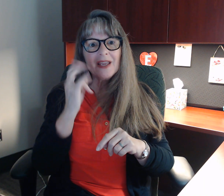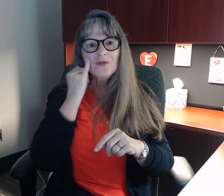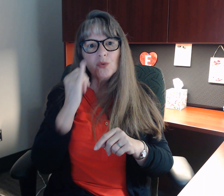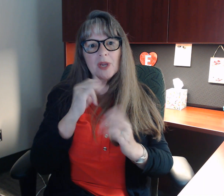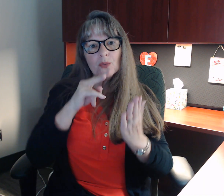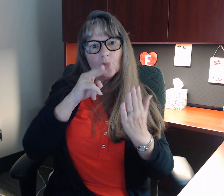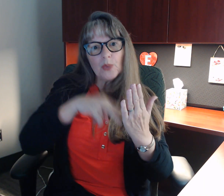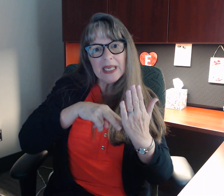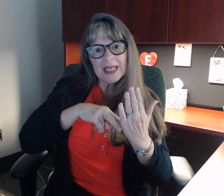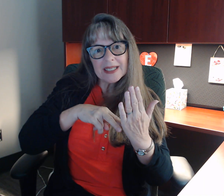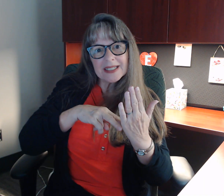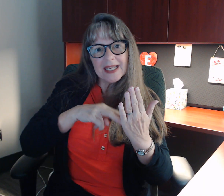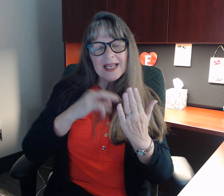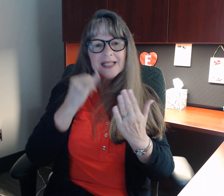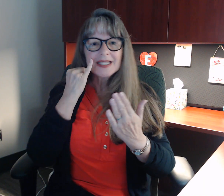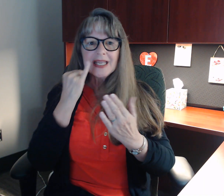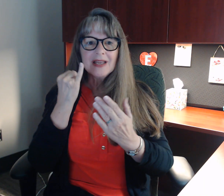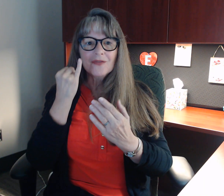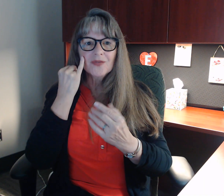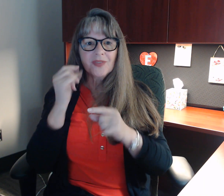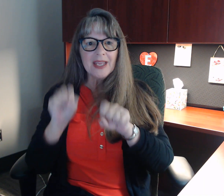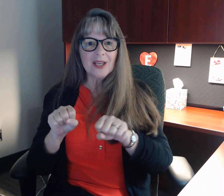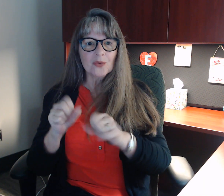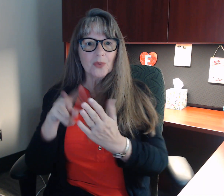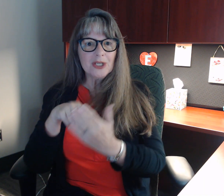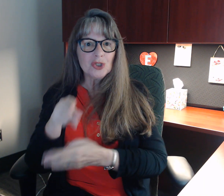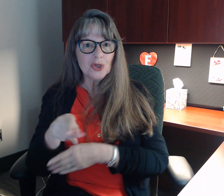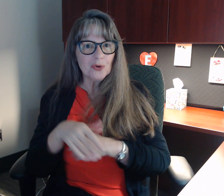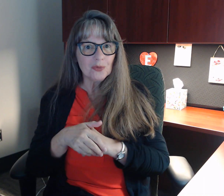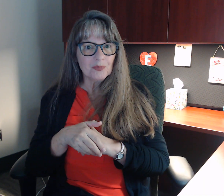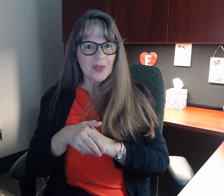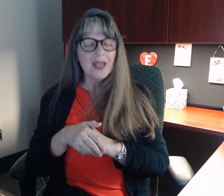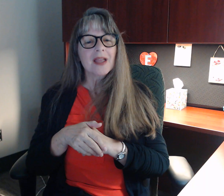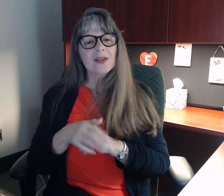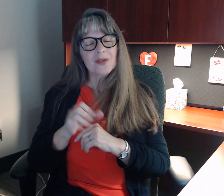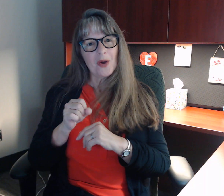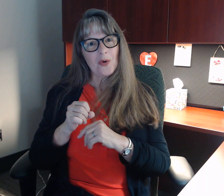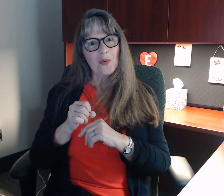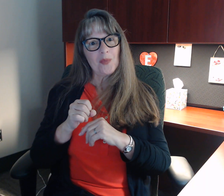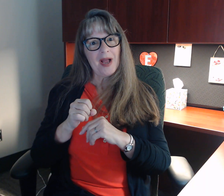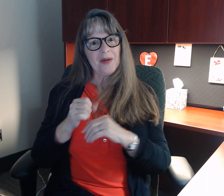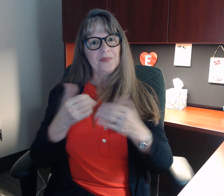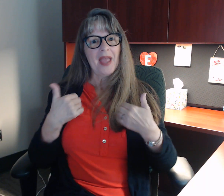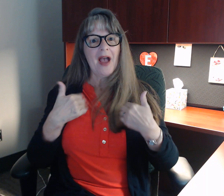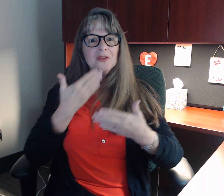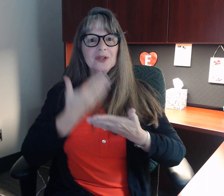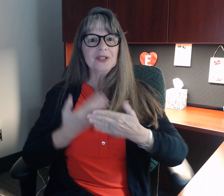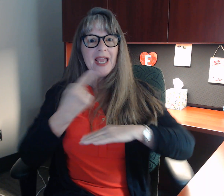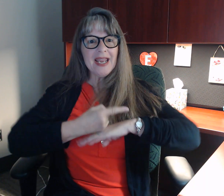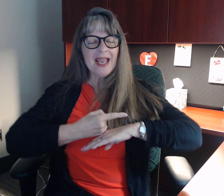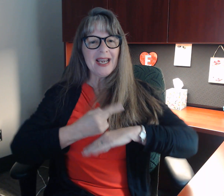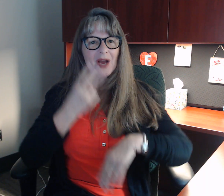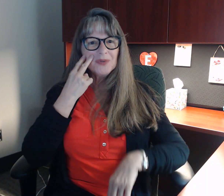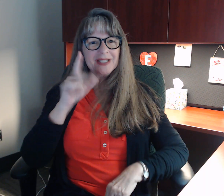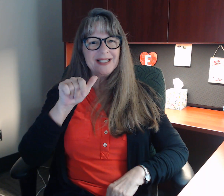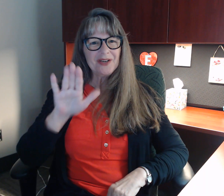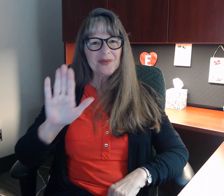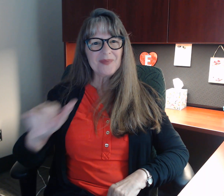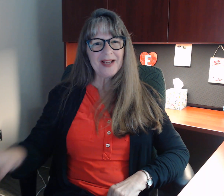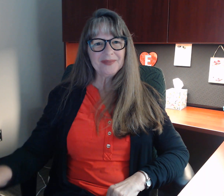you can read it, and see if they can read you. So have a good day, and I will see you later. Bye.